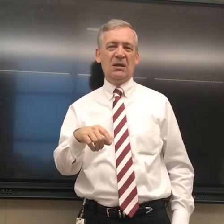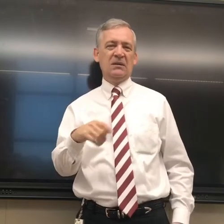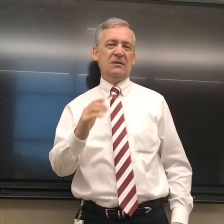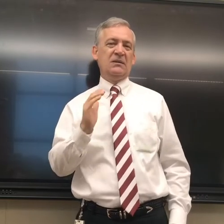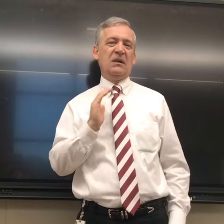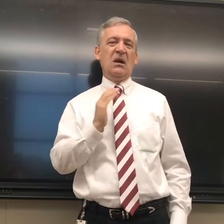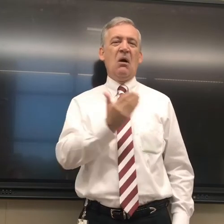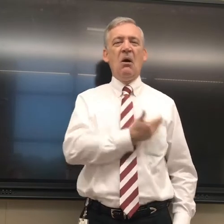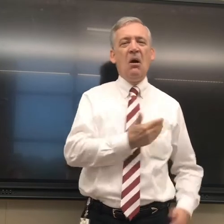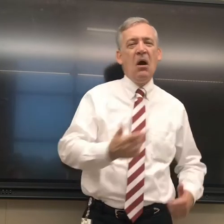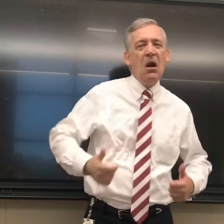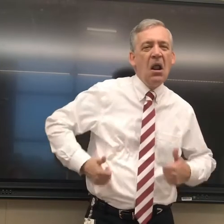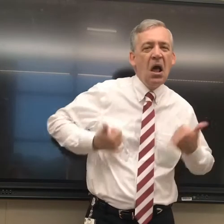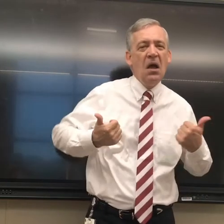cage.